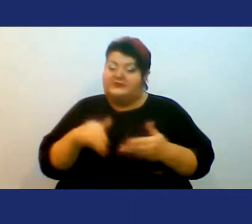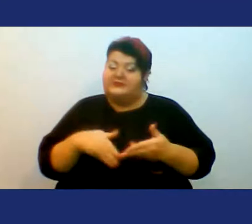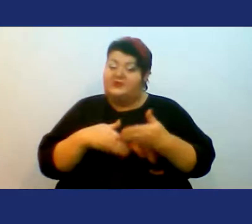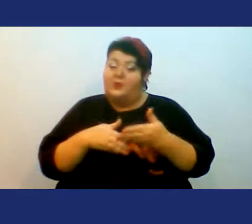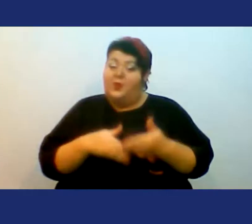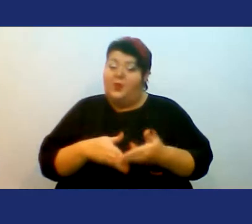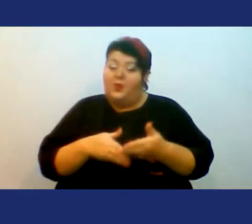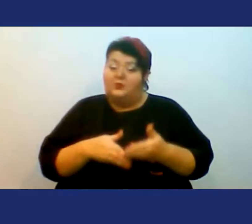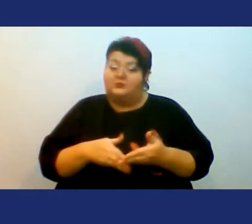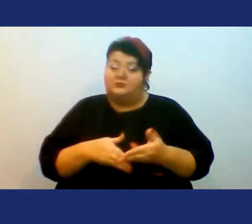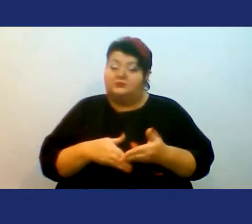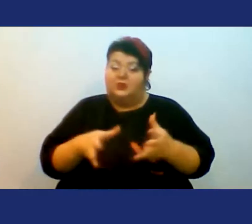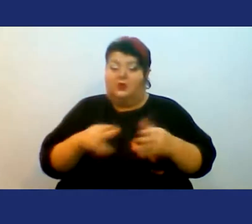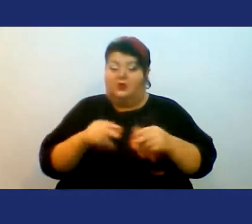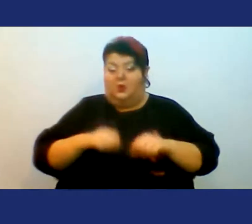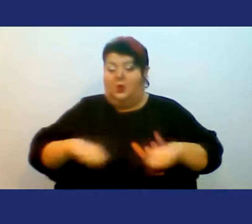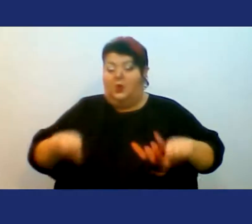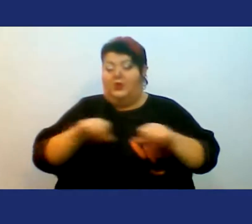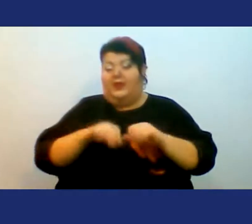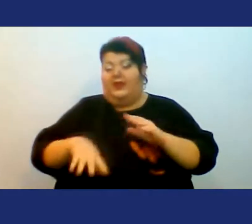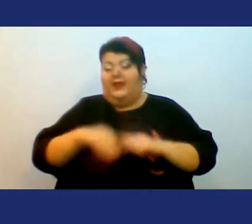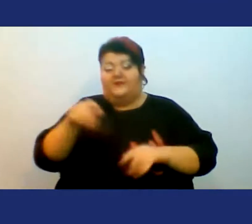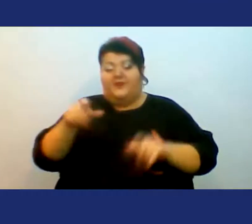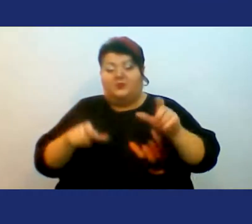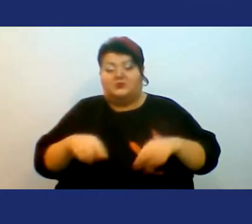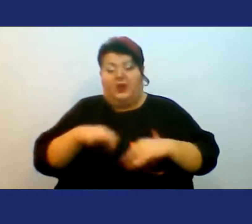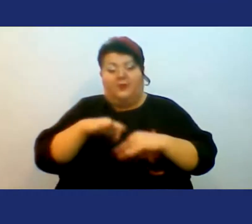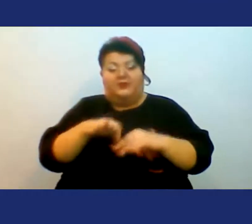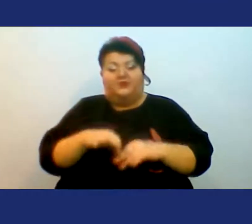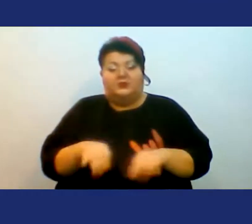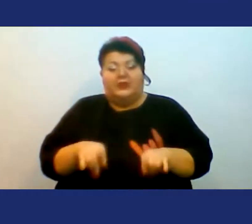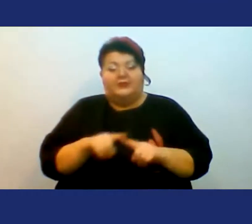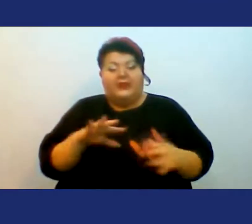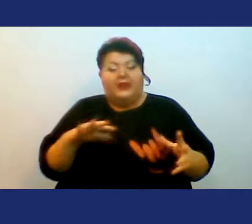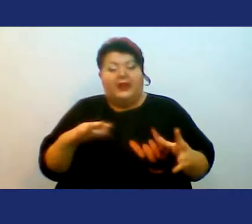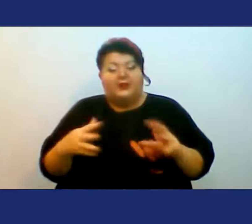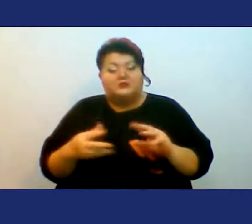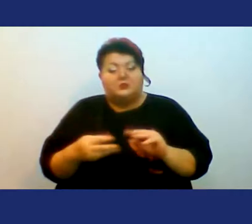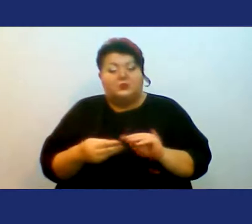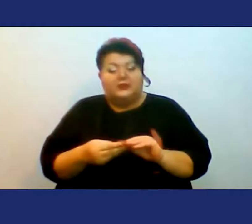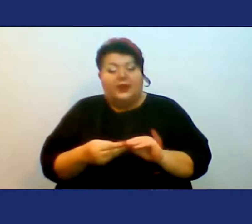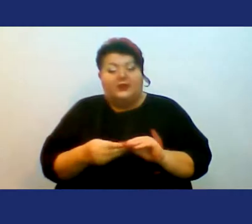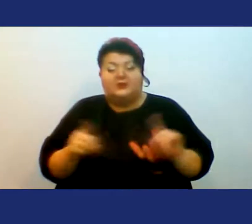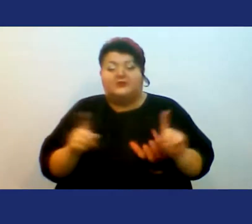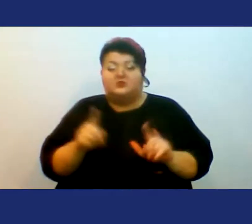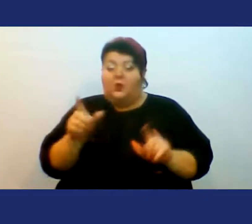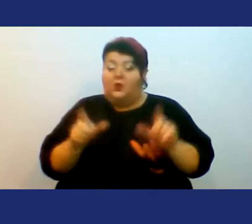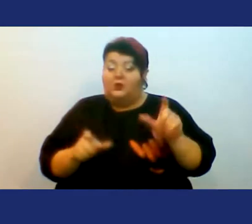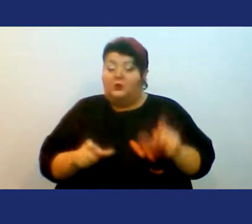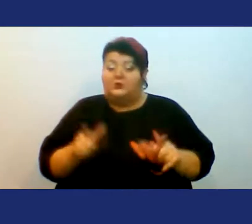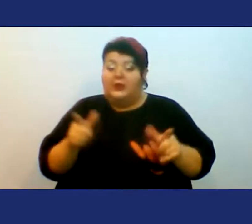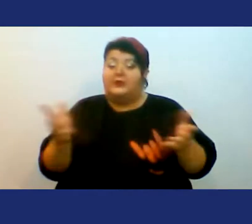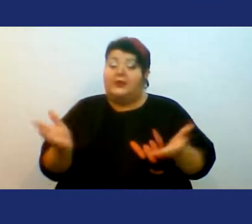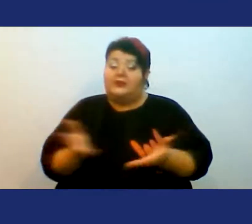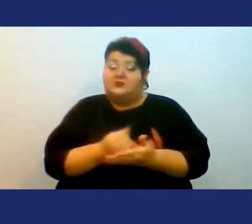losing the presidency. And this has happened twice in the last 20 years, most recently in 2016,